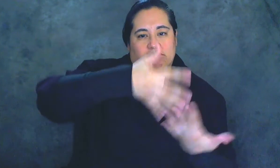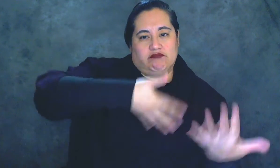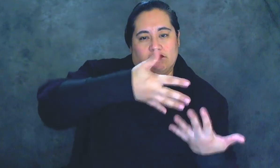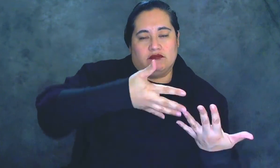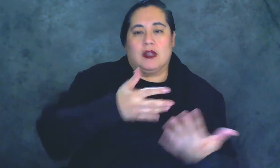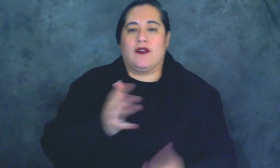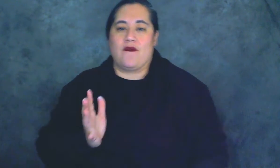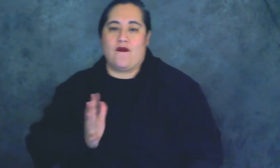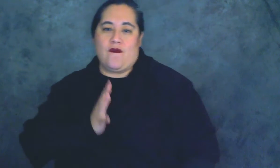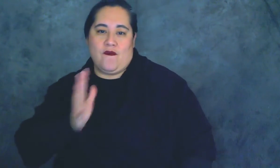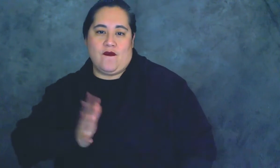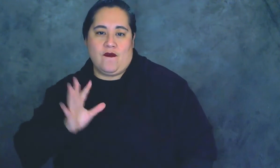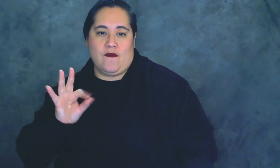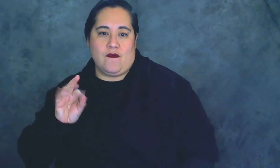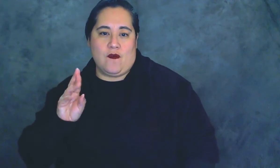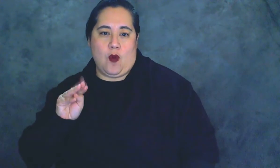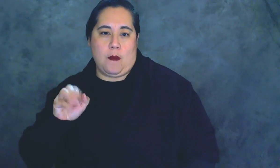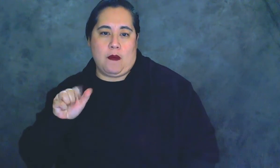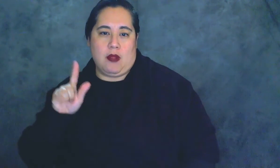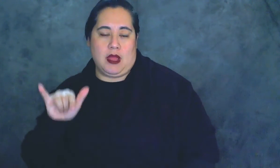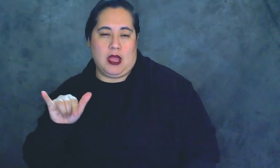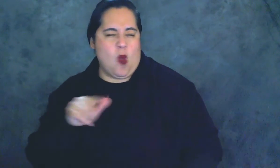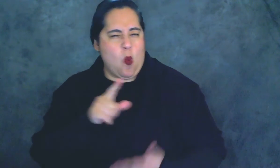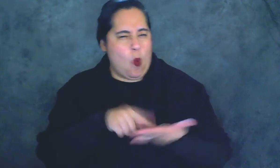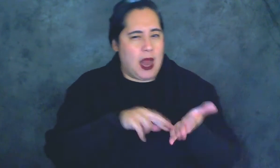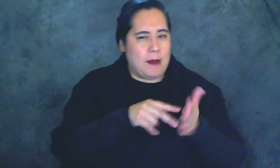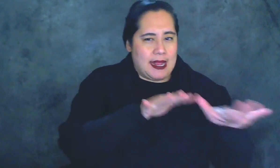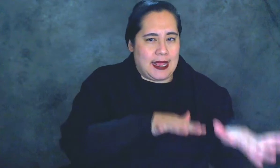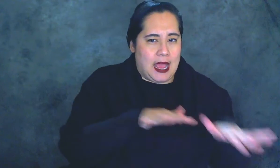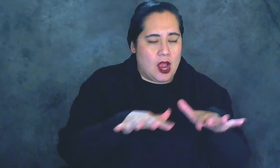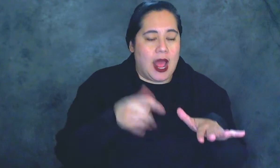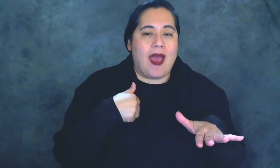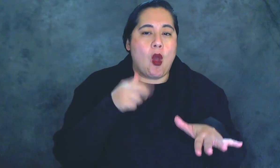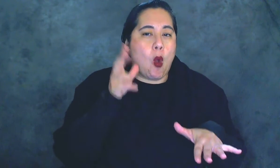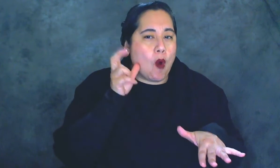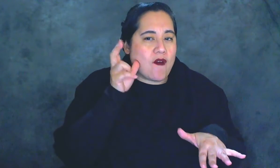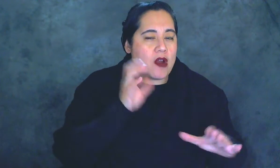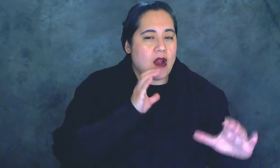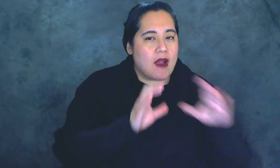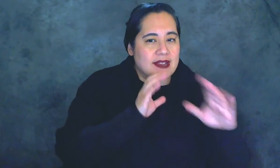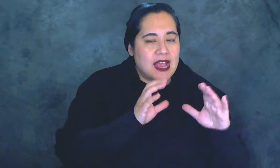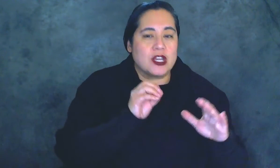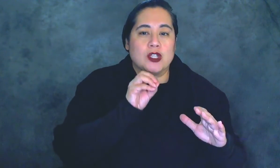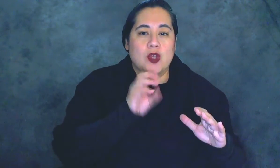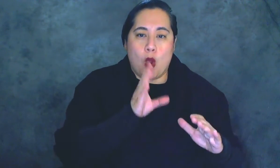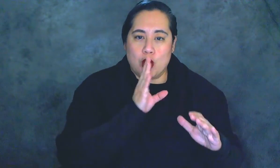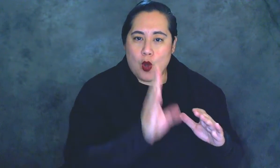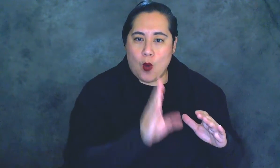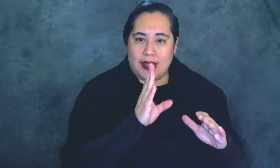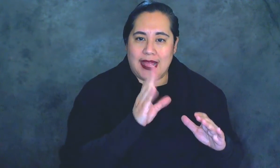I mean overheard conversations or directly and indirectly. And what I mean